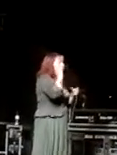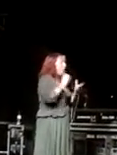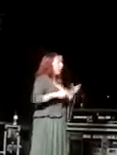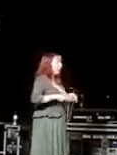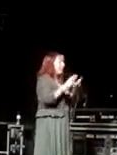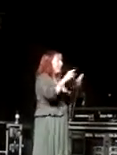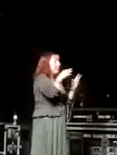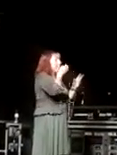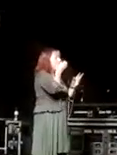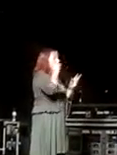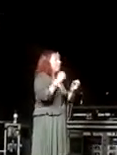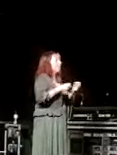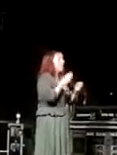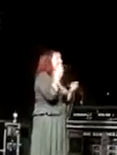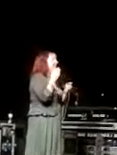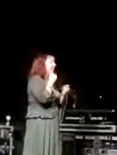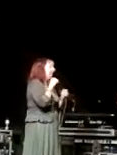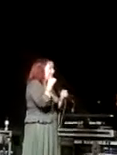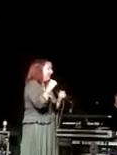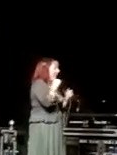Flowerpots Bitter.